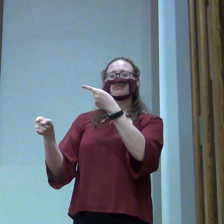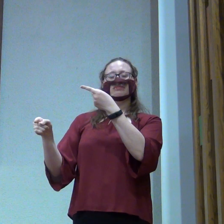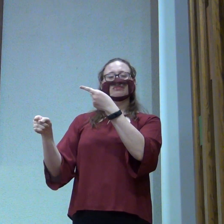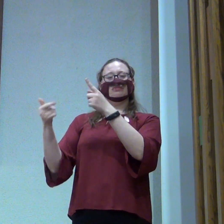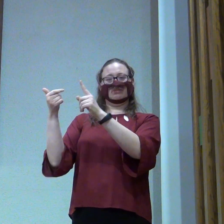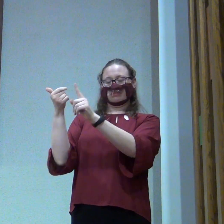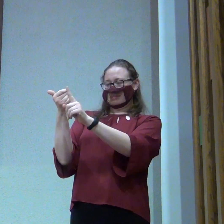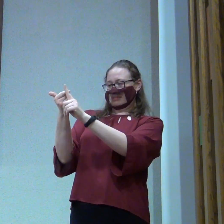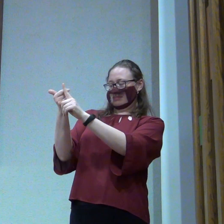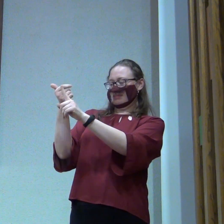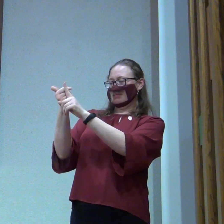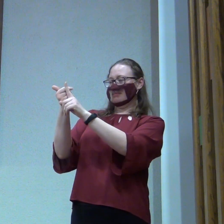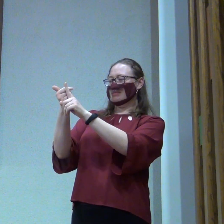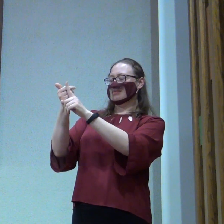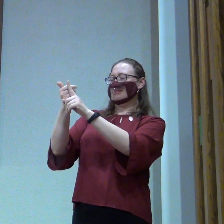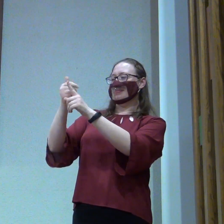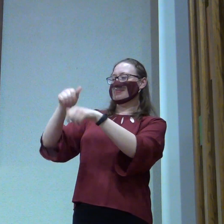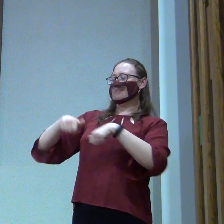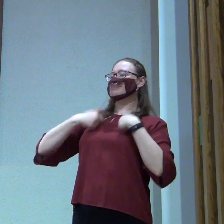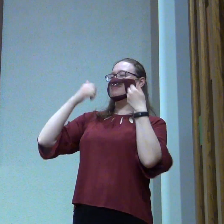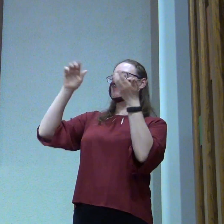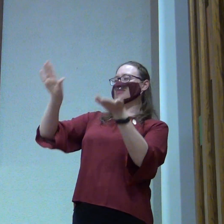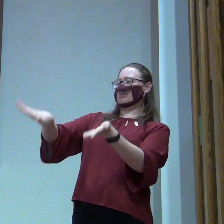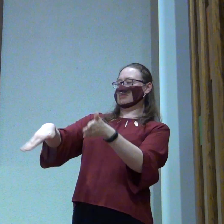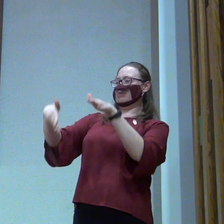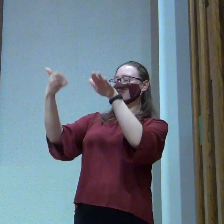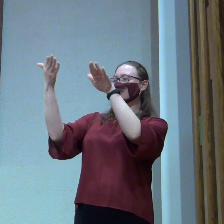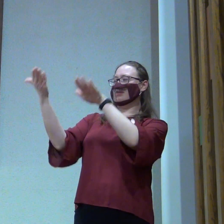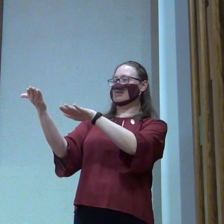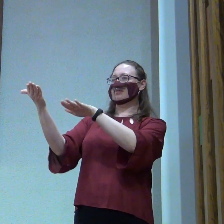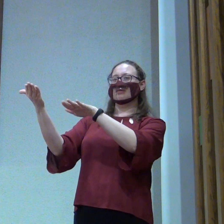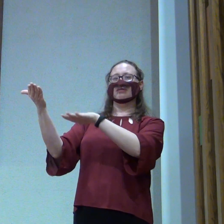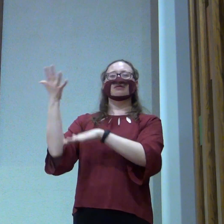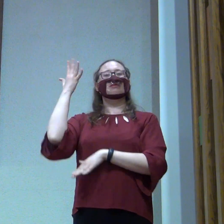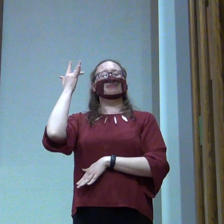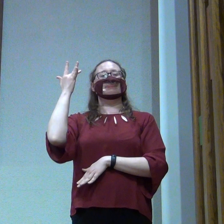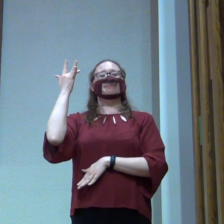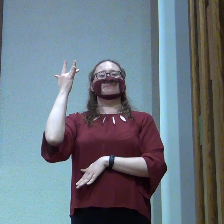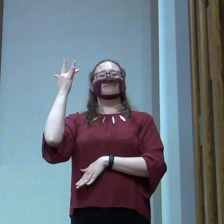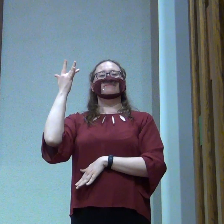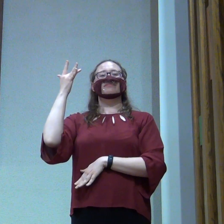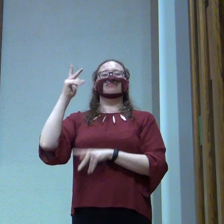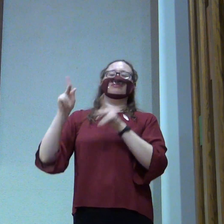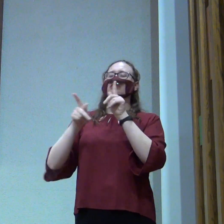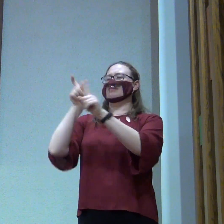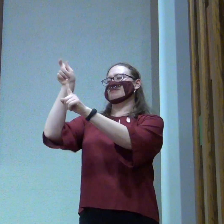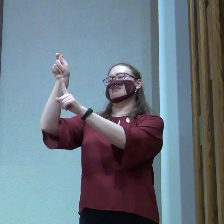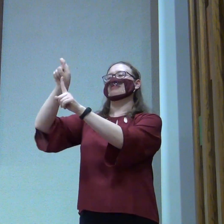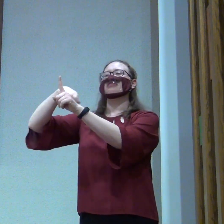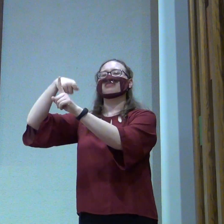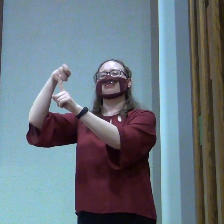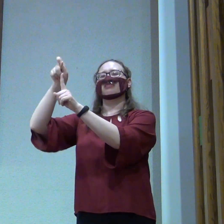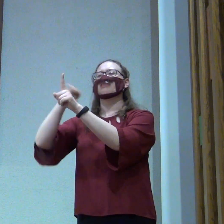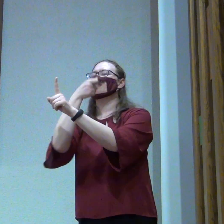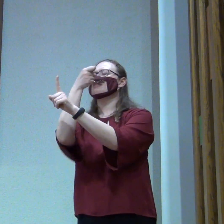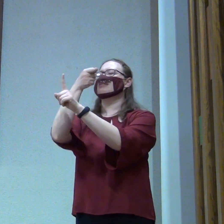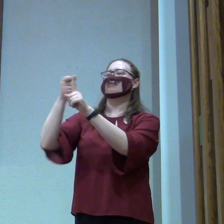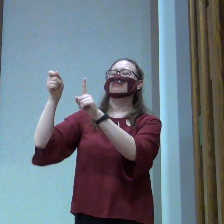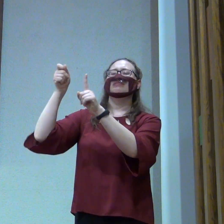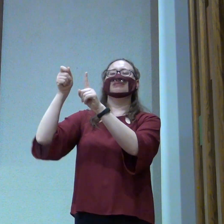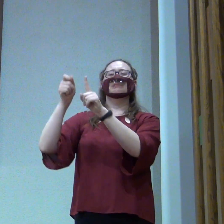losing his life at the hands of tormentors,